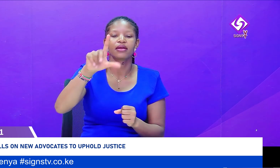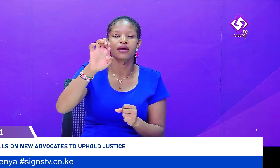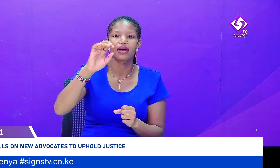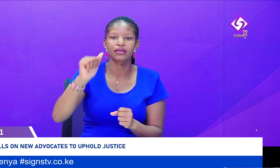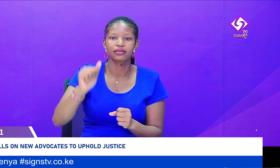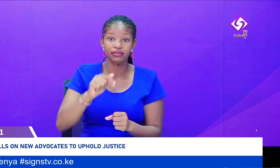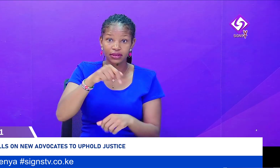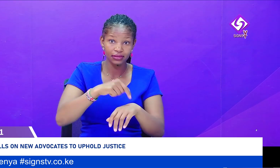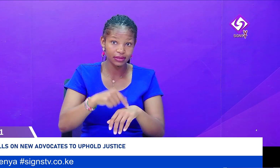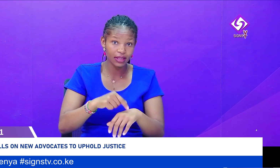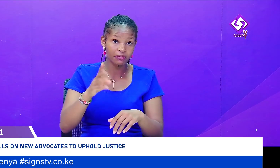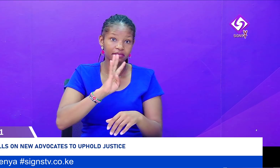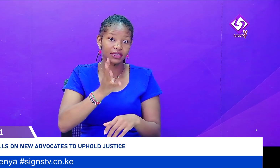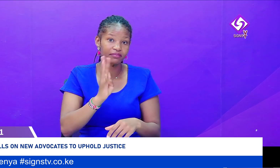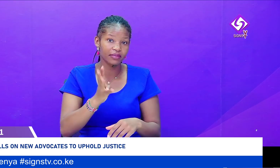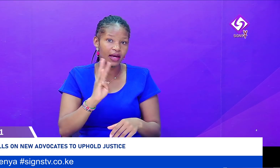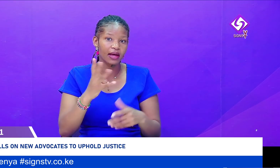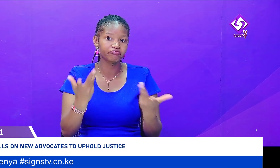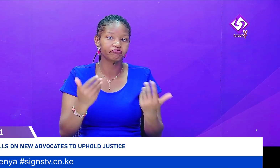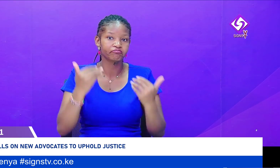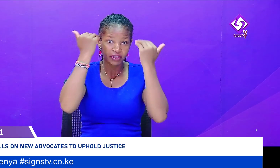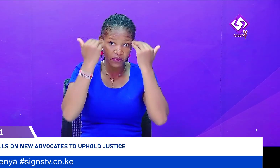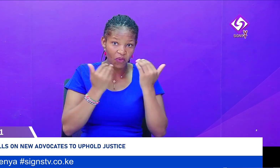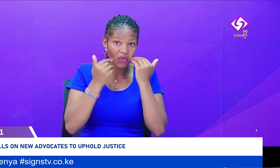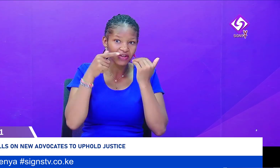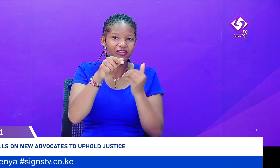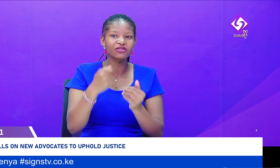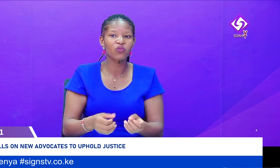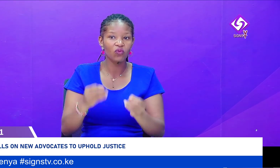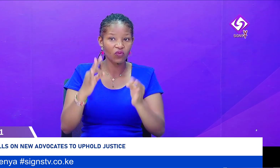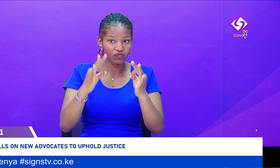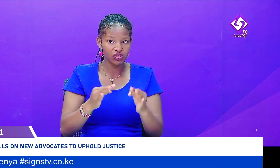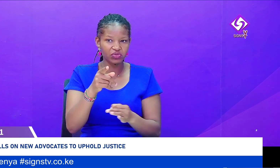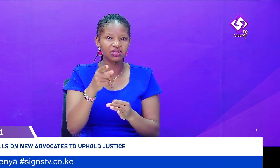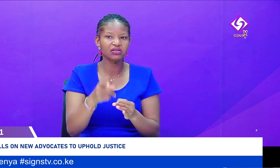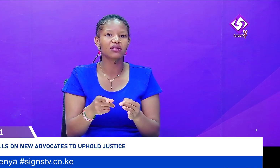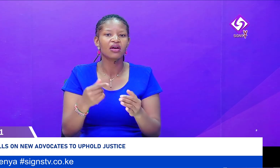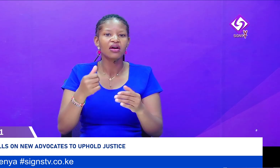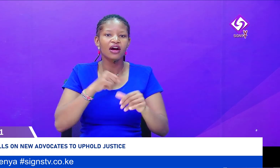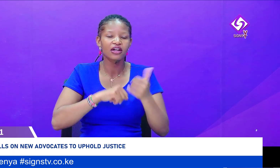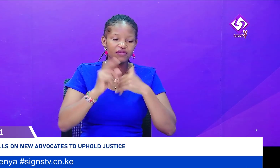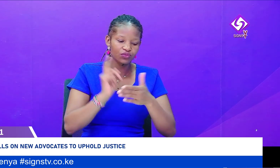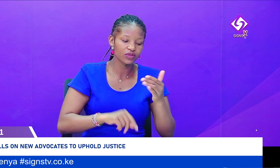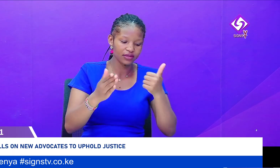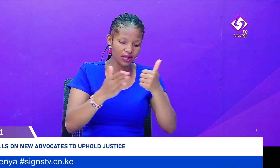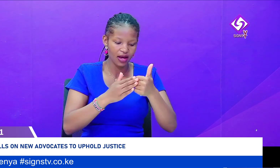plea while speaking at the Supreme Court during the